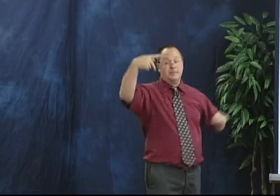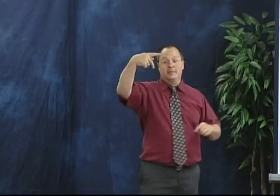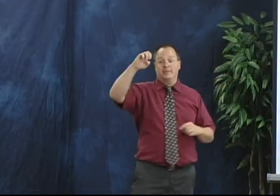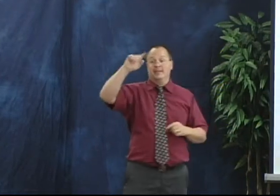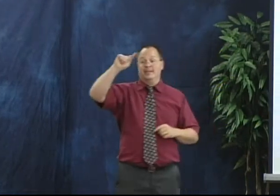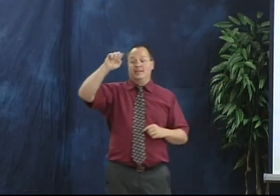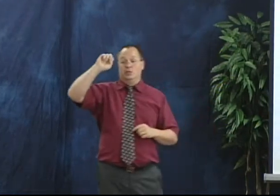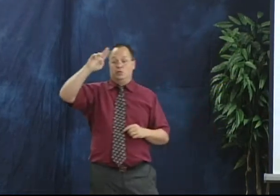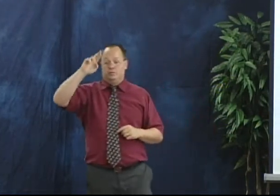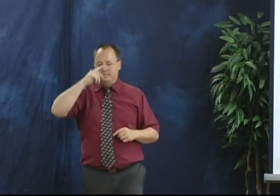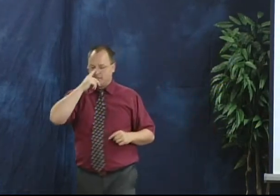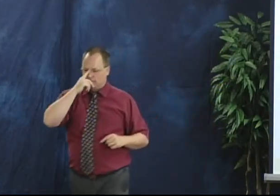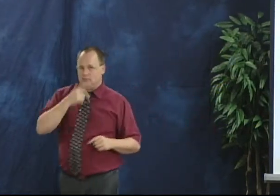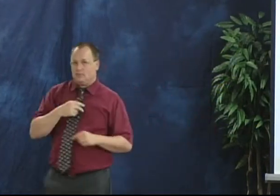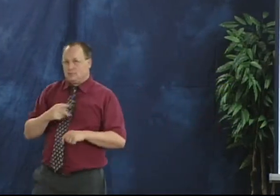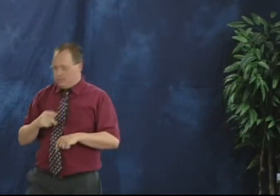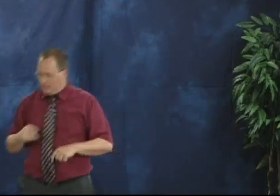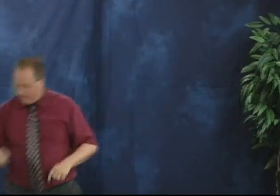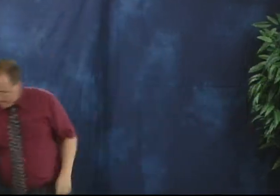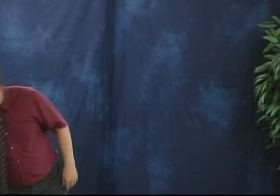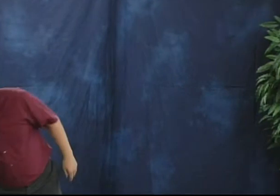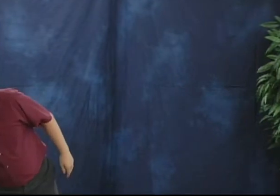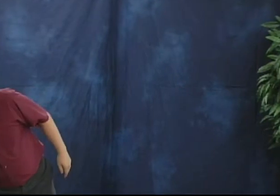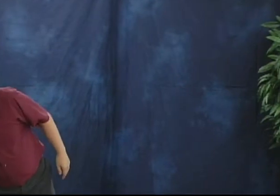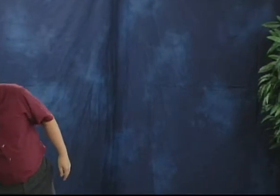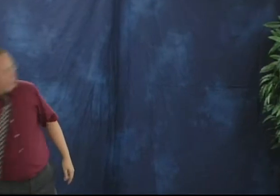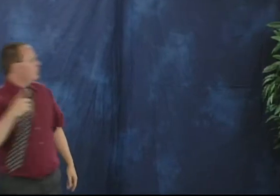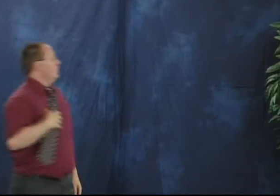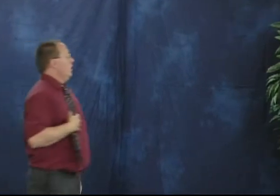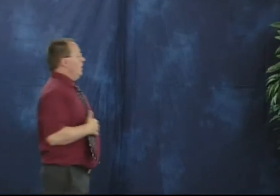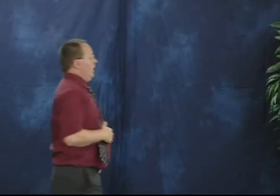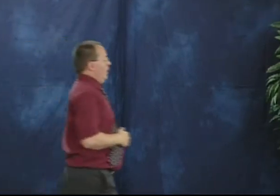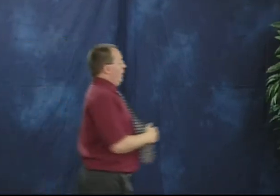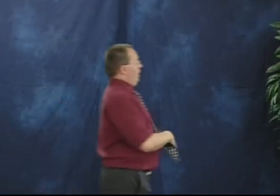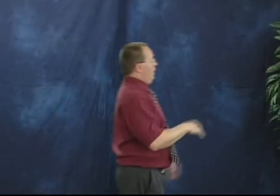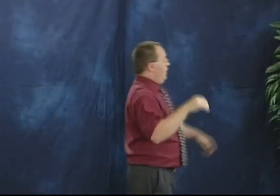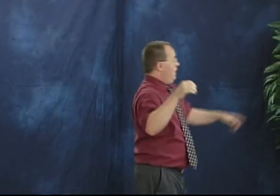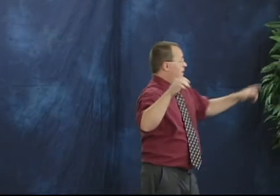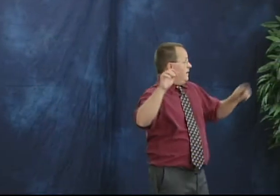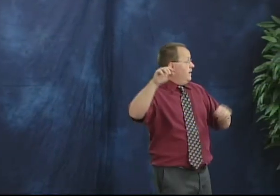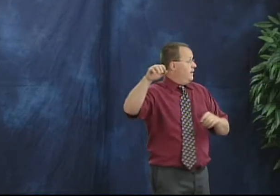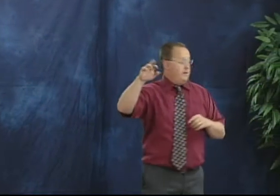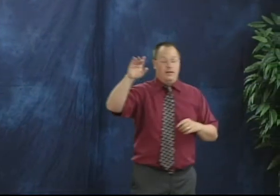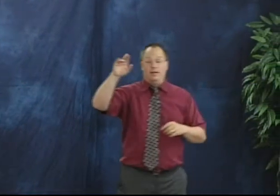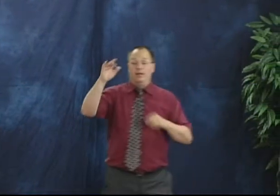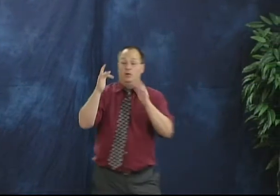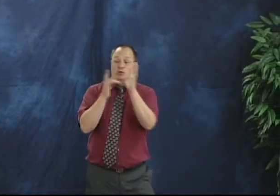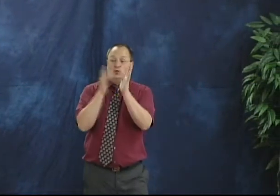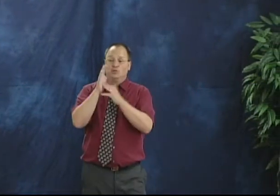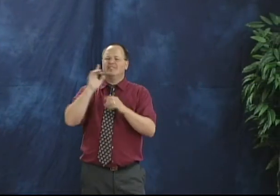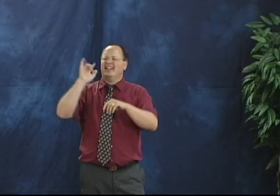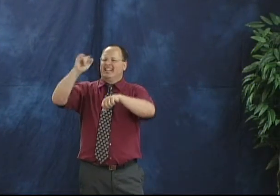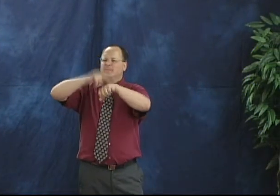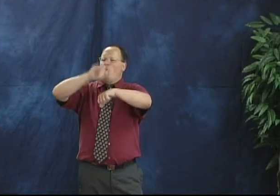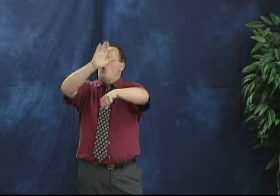Another person who was poor in spirit was Peter. Did he say that?